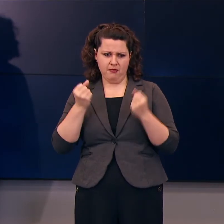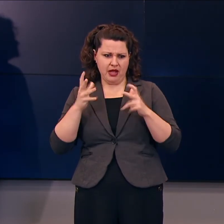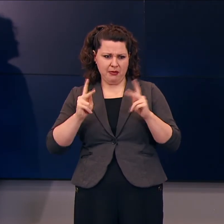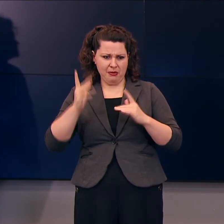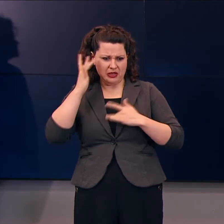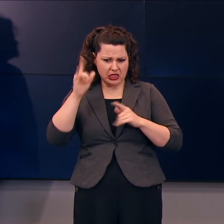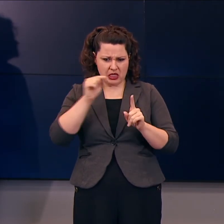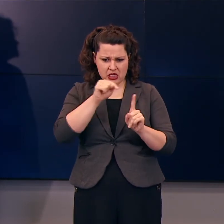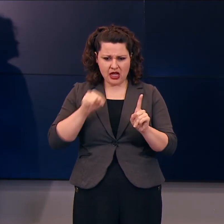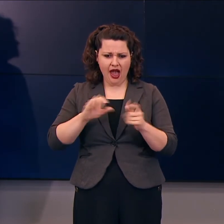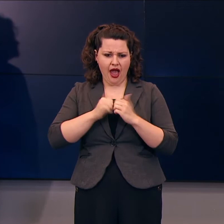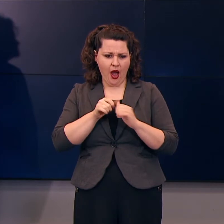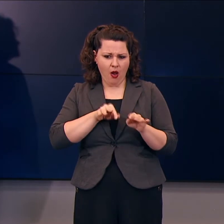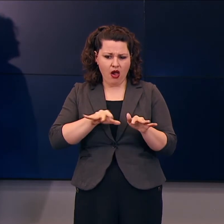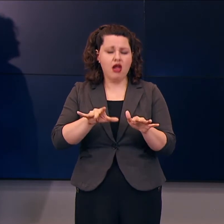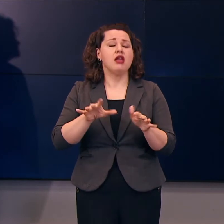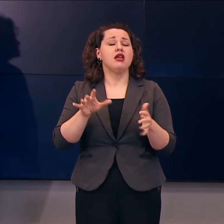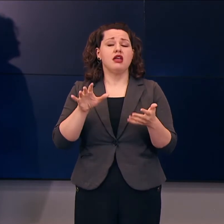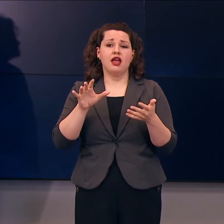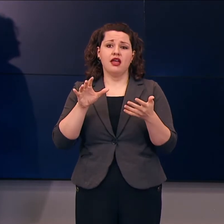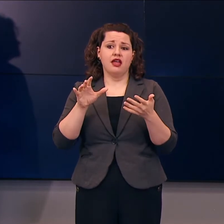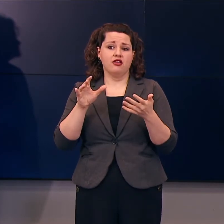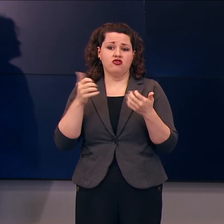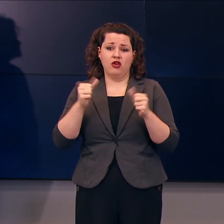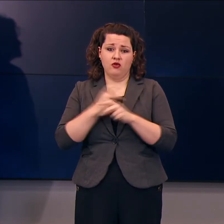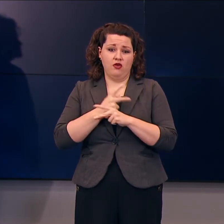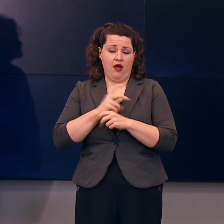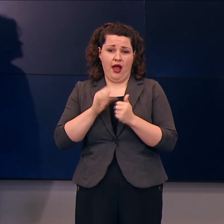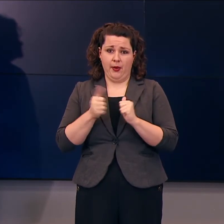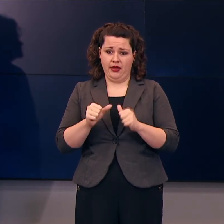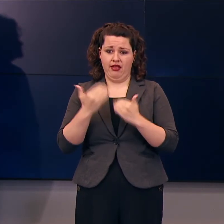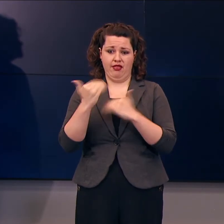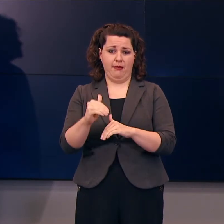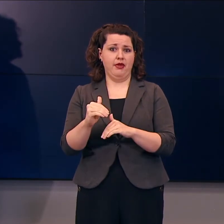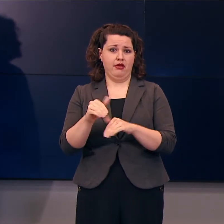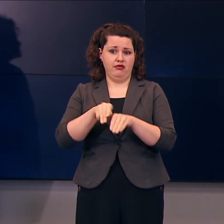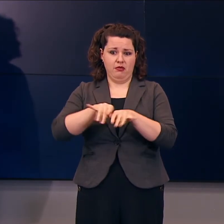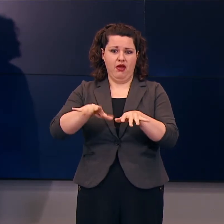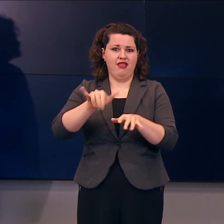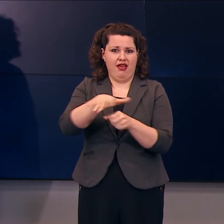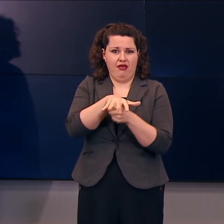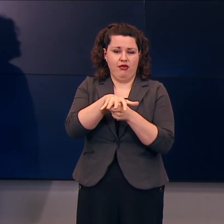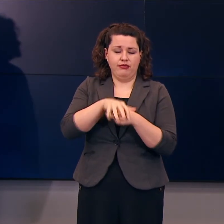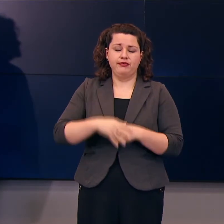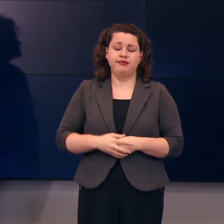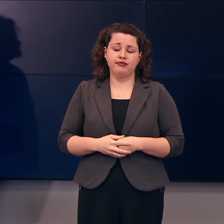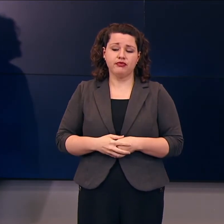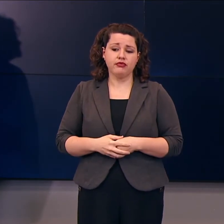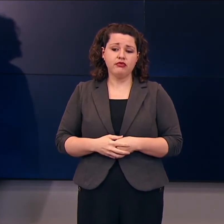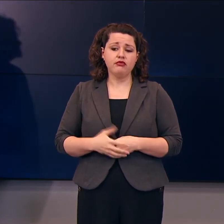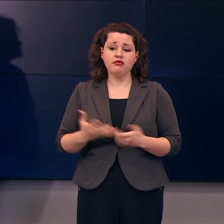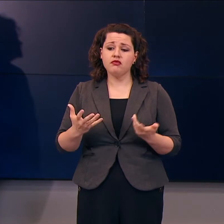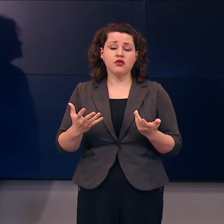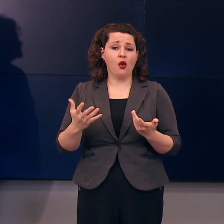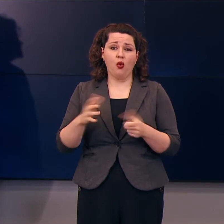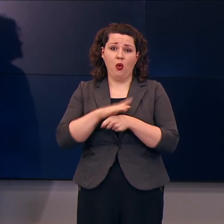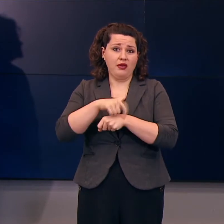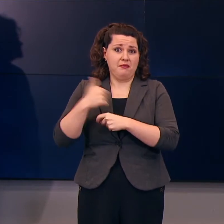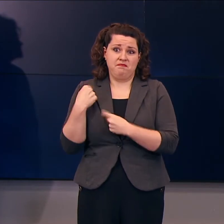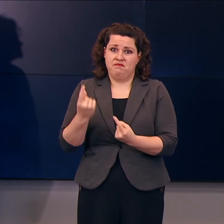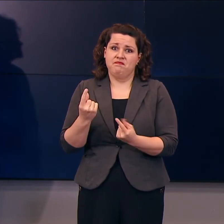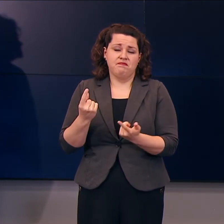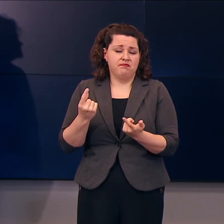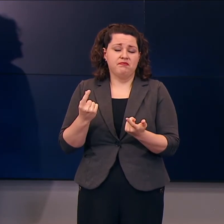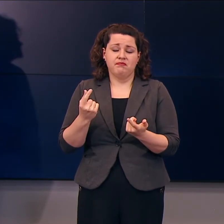what we can do to help mitigate the spread in those areas. And so, you know, I've said all along